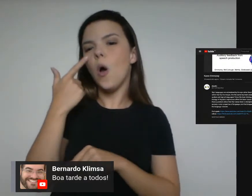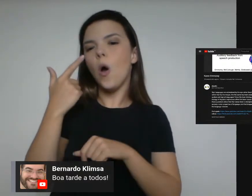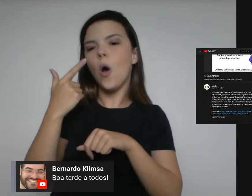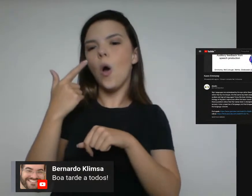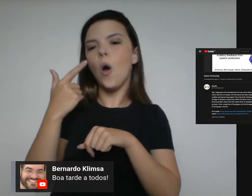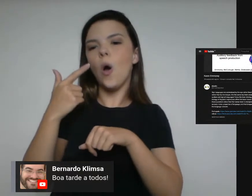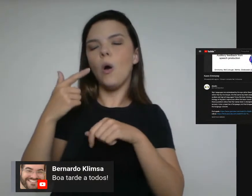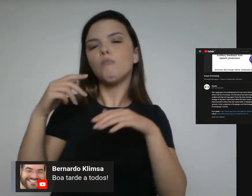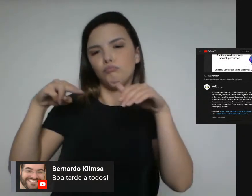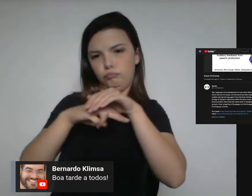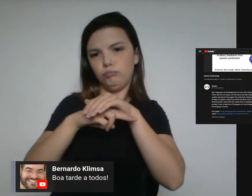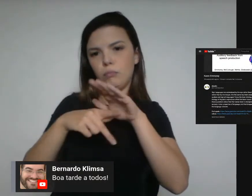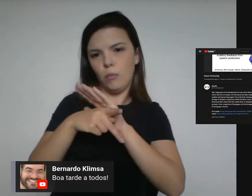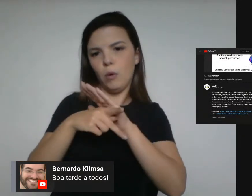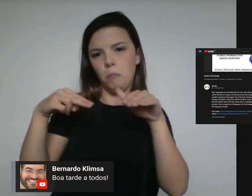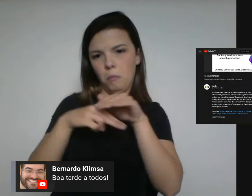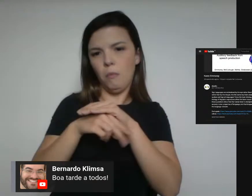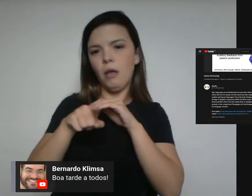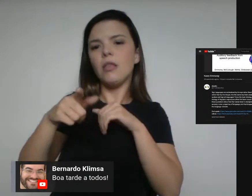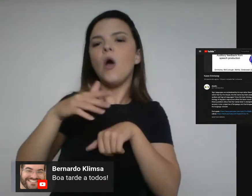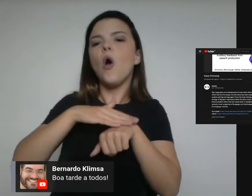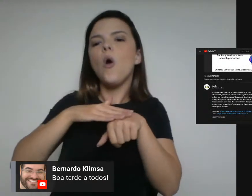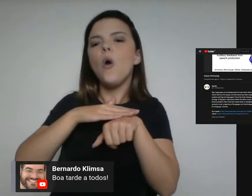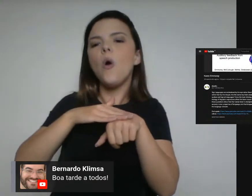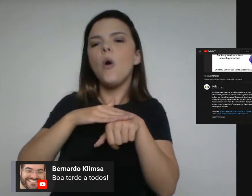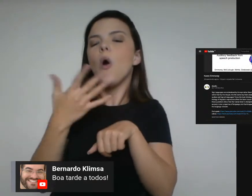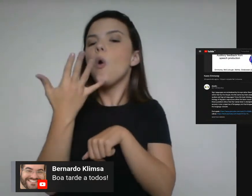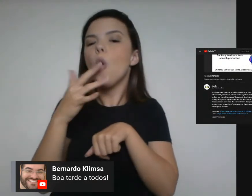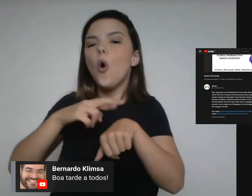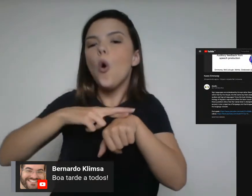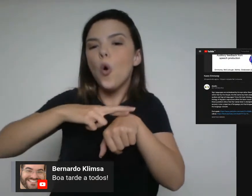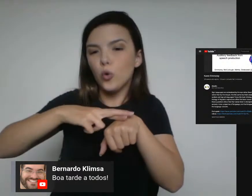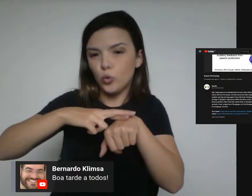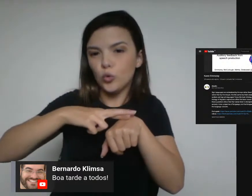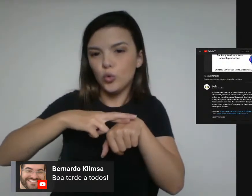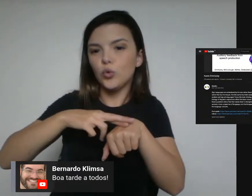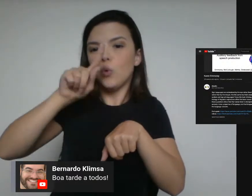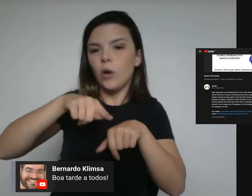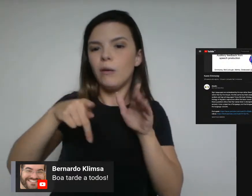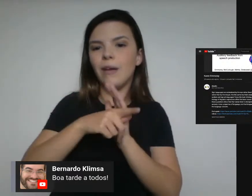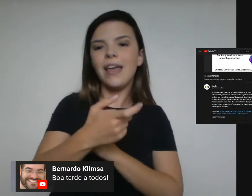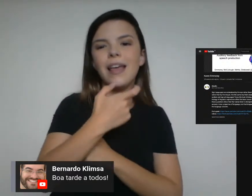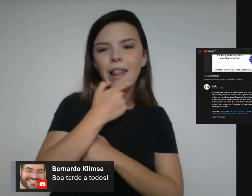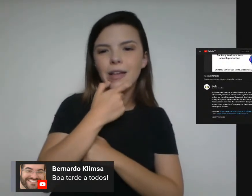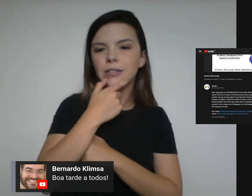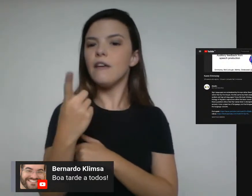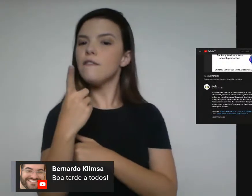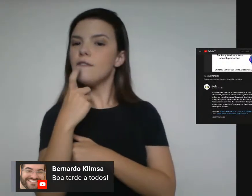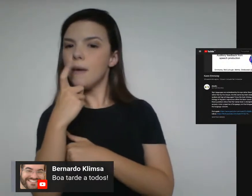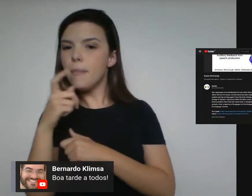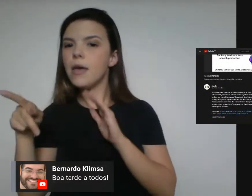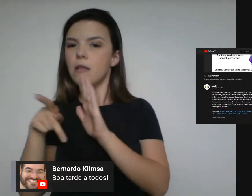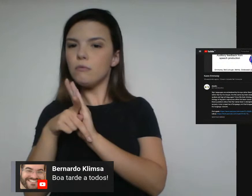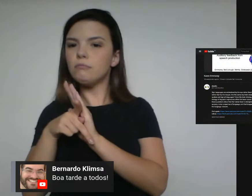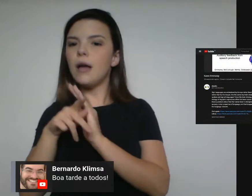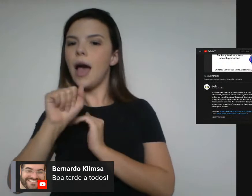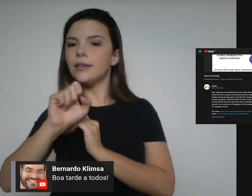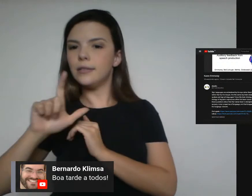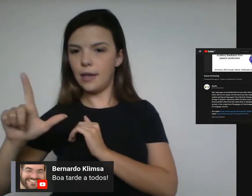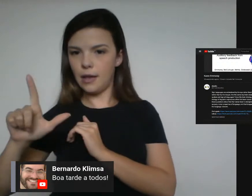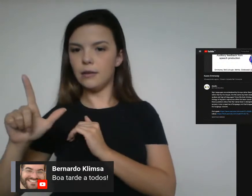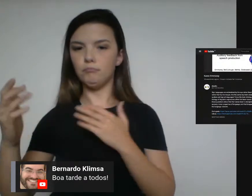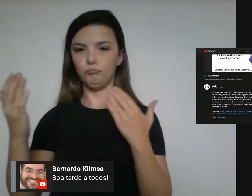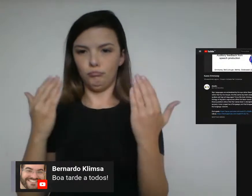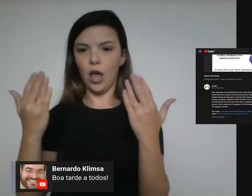more active for English, and regions that are more red are more active for ASL production. And we're going to start with the